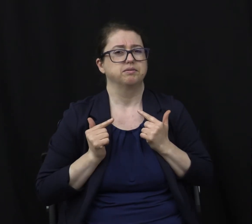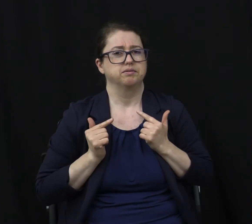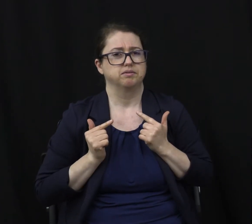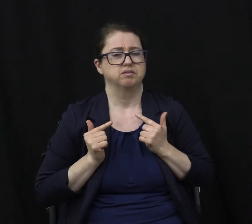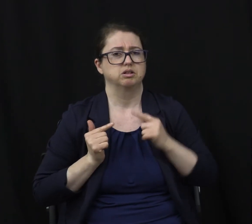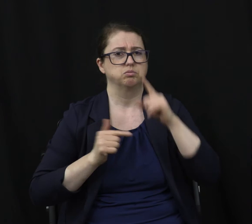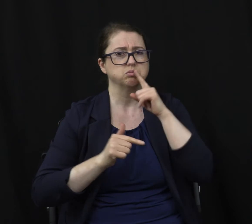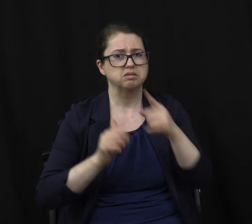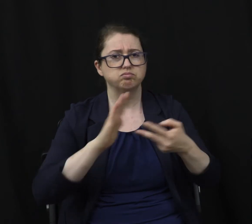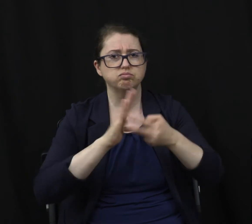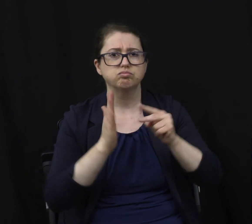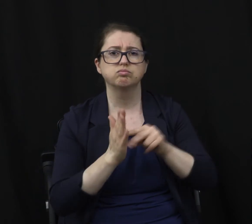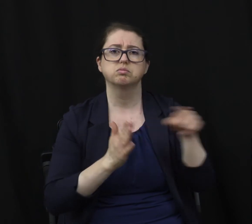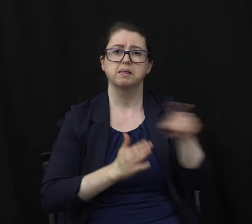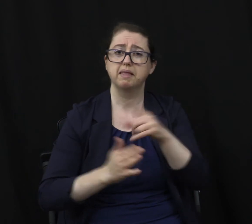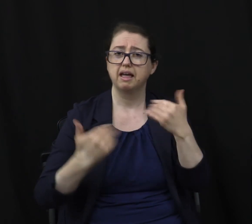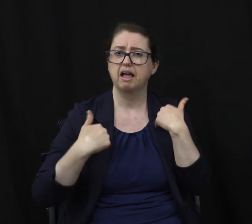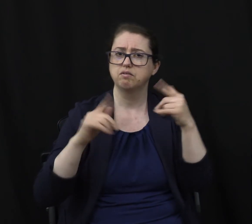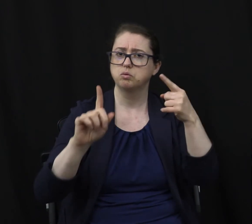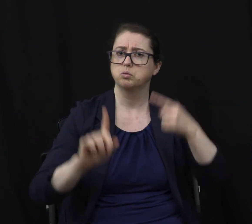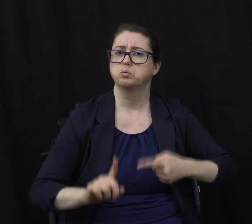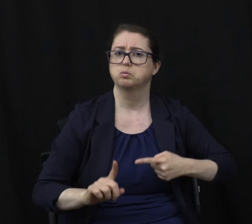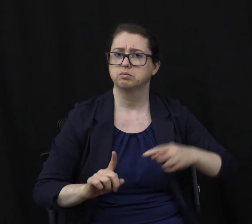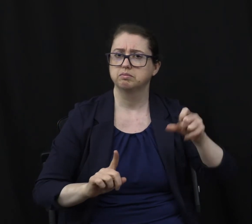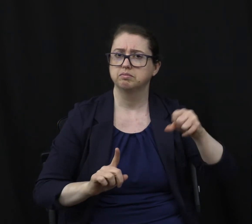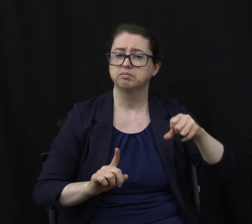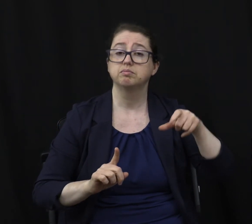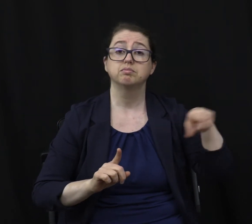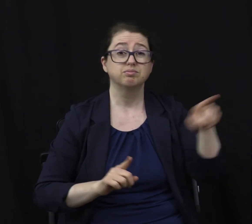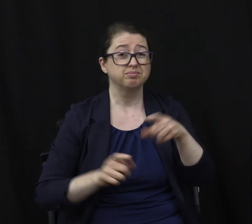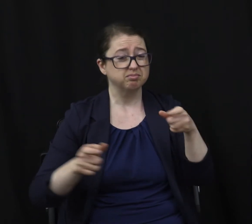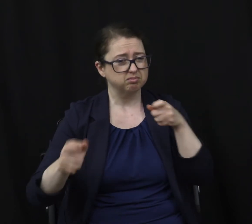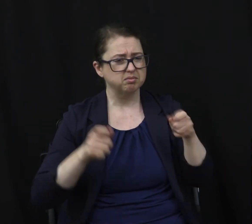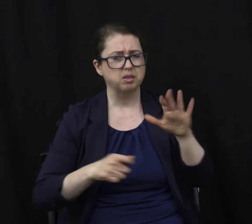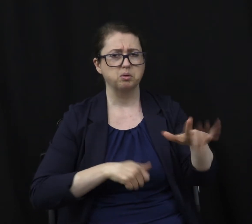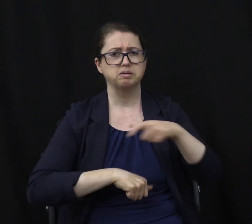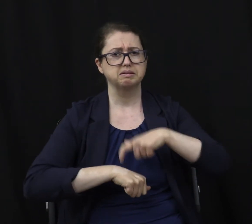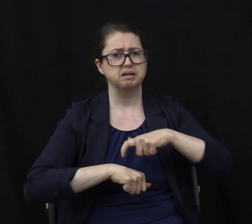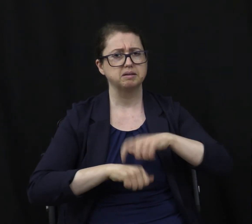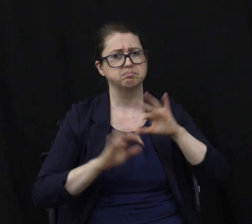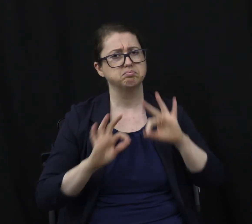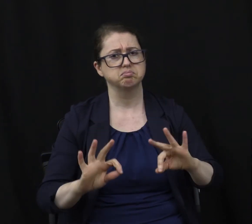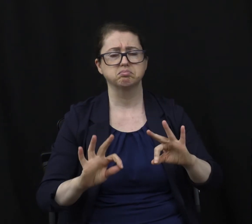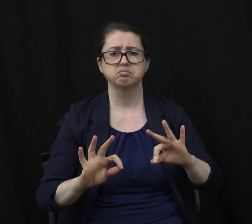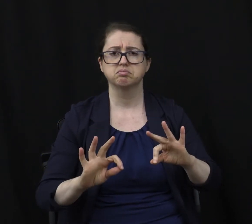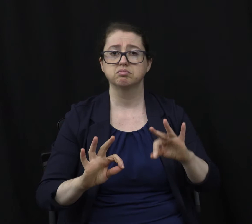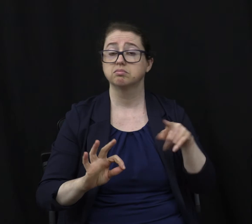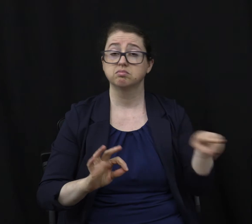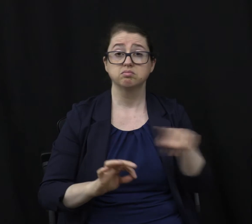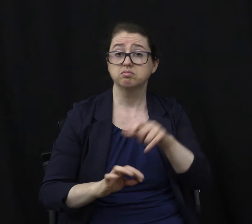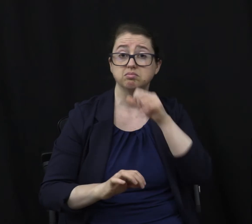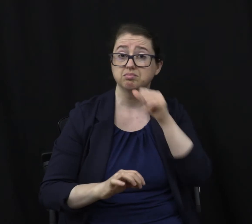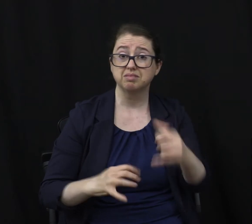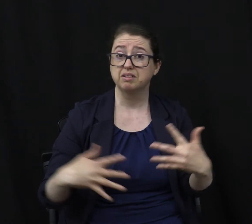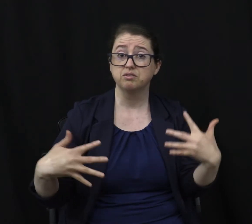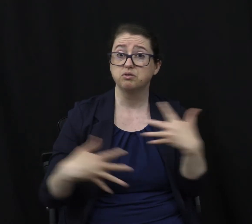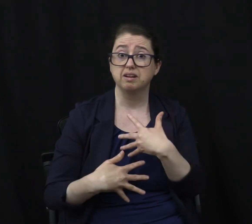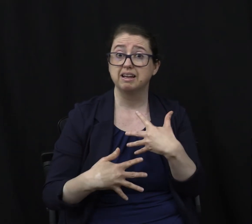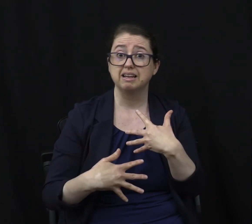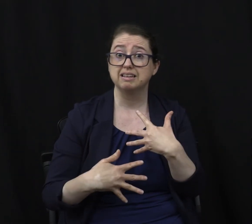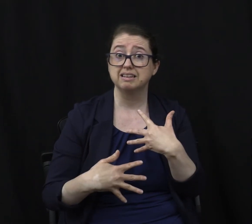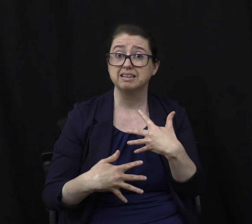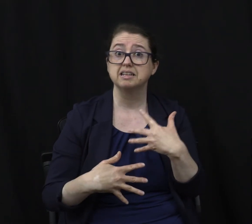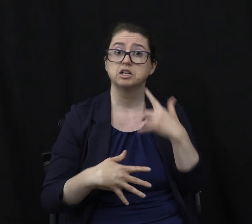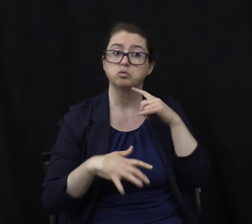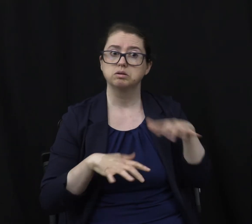goals. They manage time well, and they're not afraid to take calculated risk.